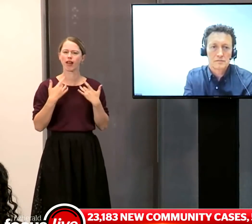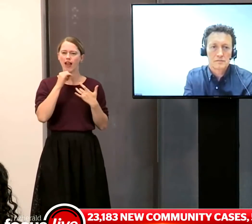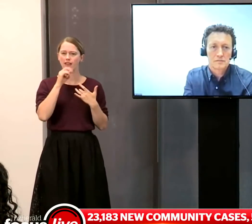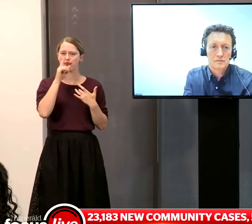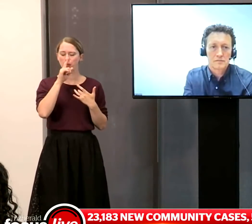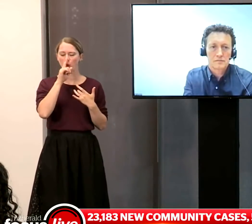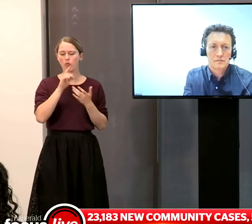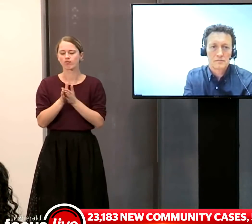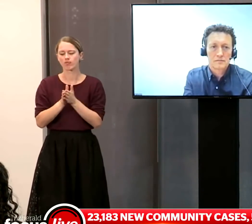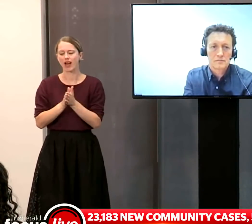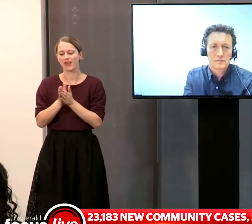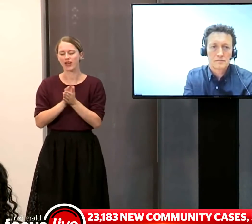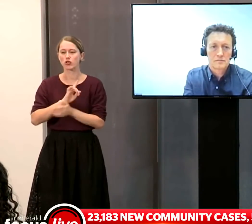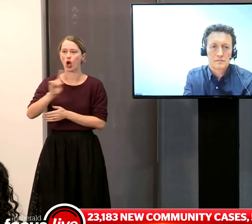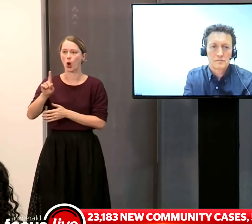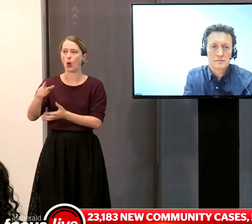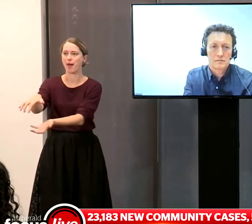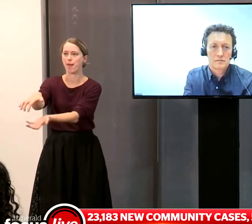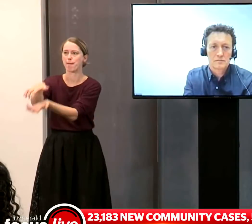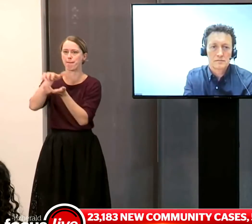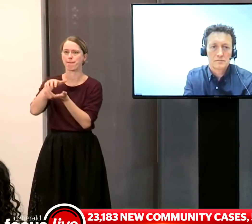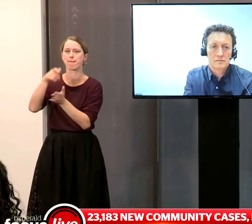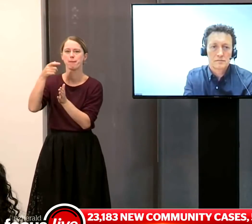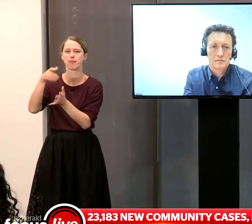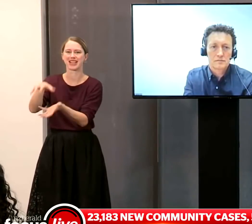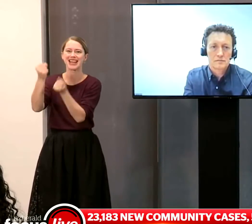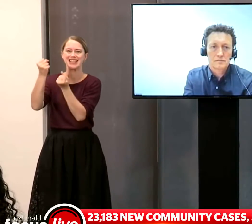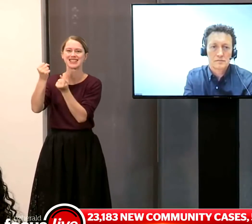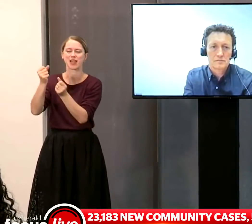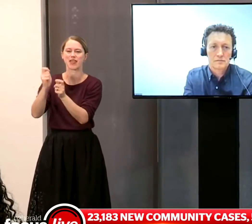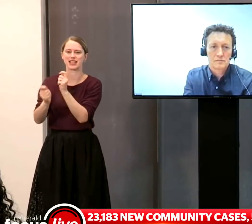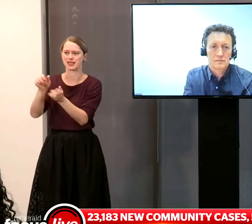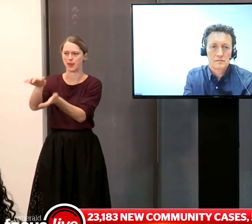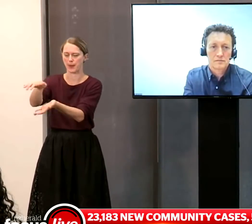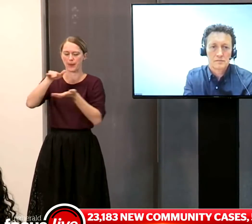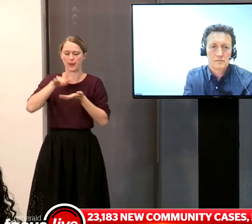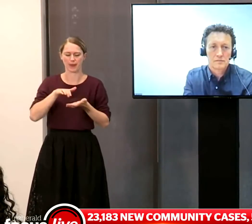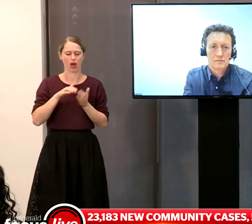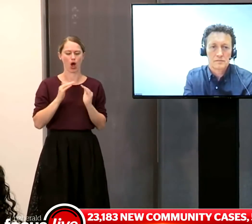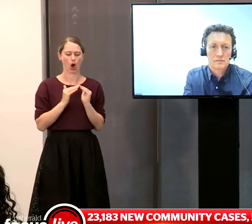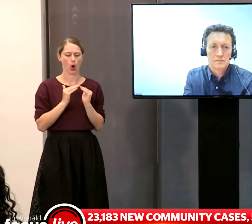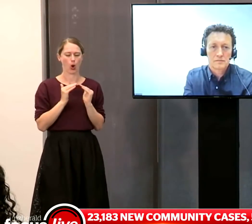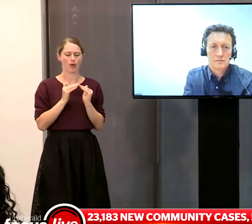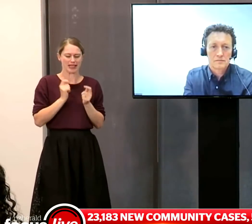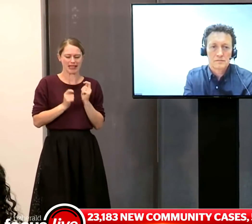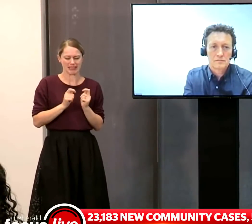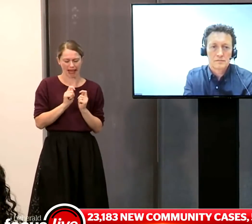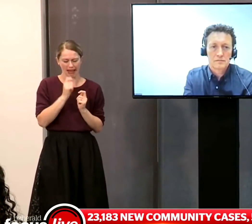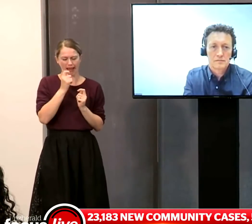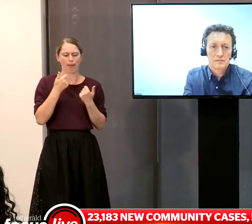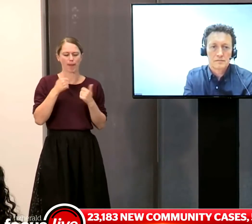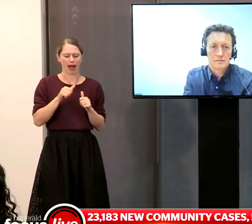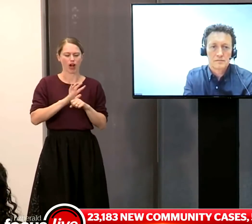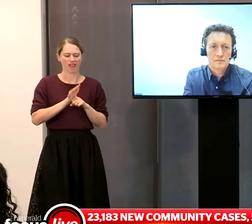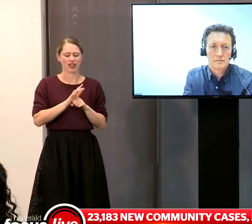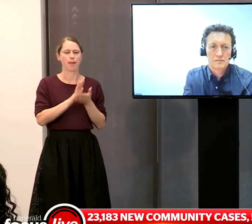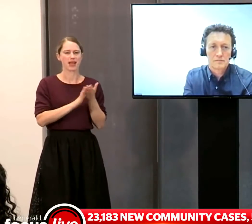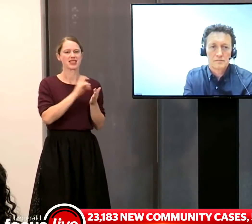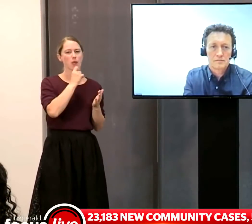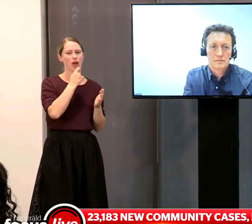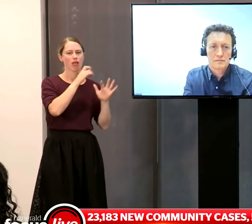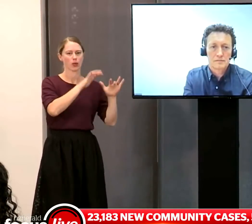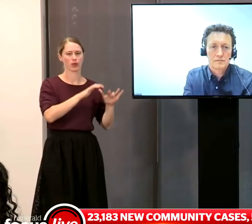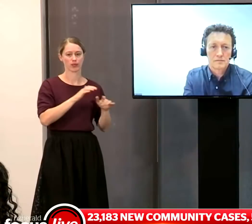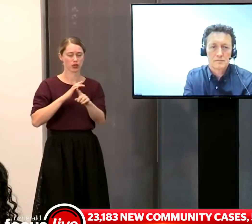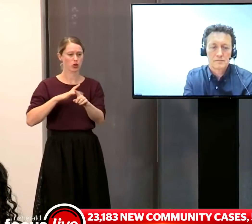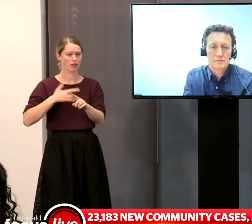are motivated enough to go out and pick up a rapid antigen test, then they will generally be motivated to record that result. How accurate do you think